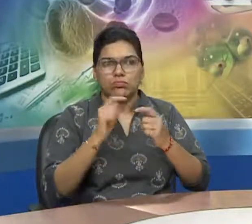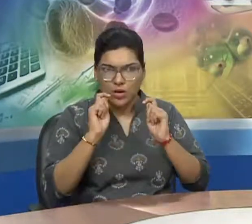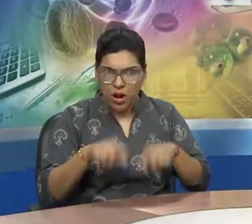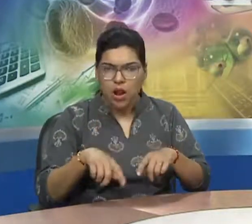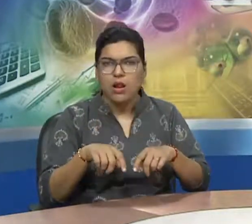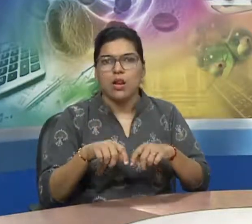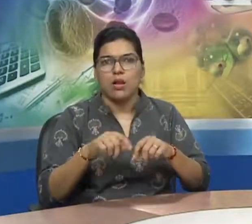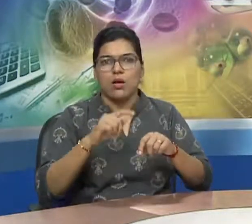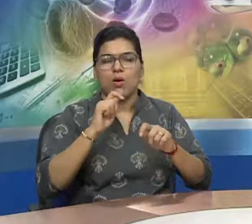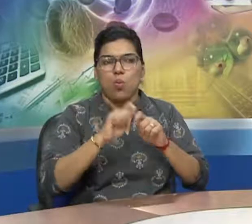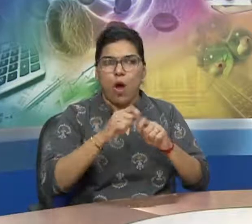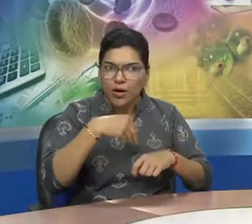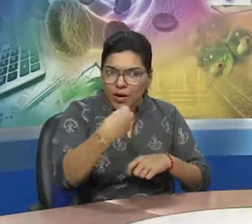Conforming.